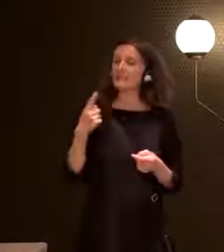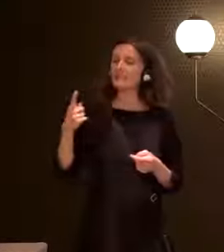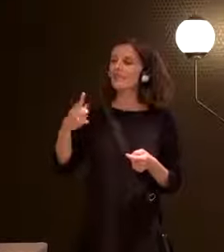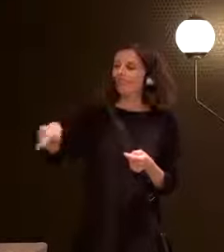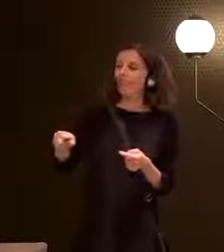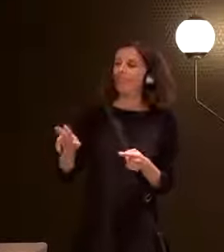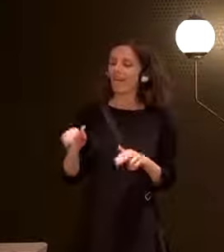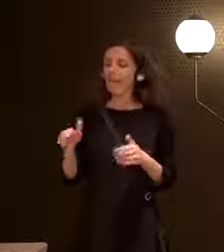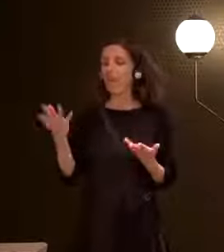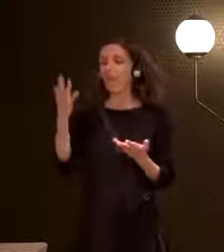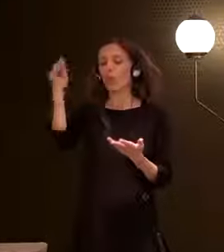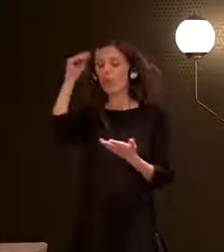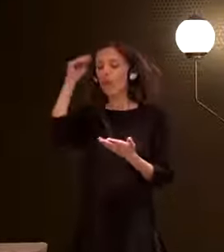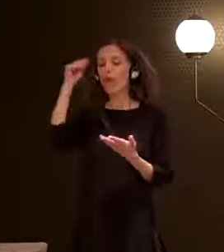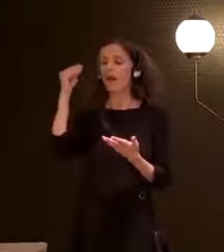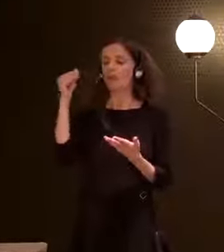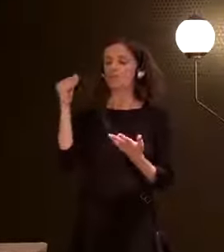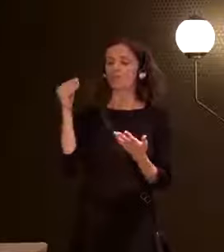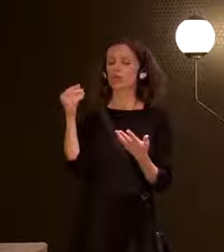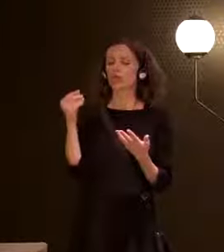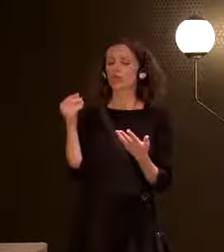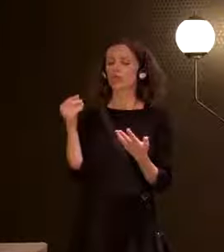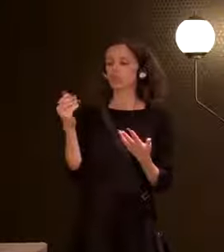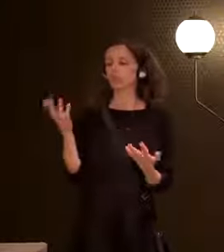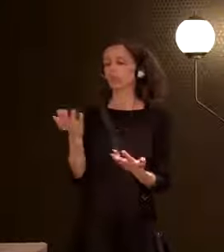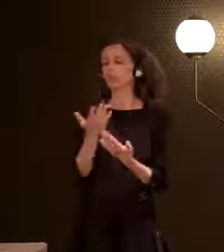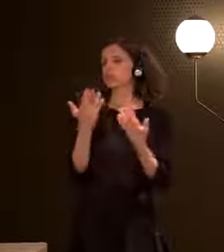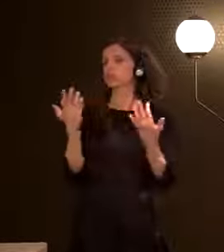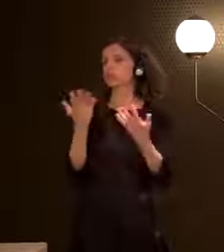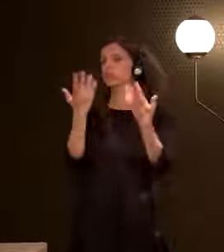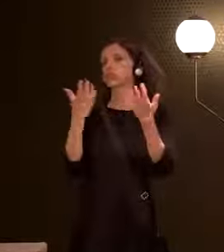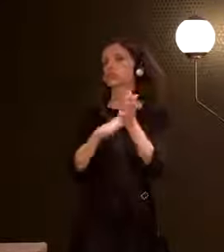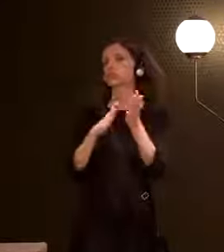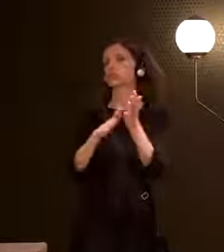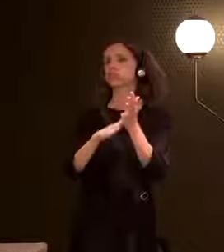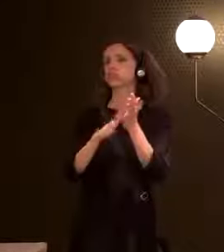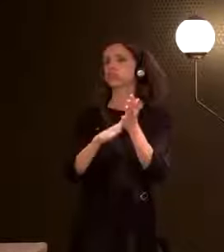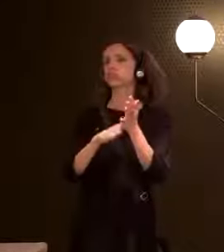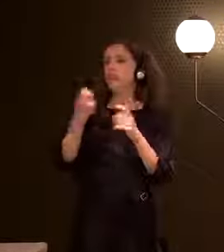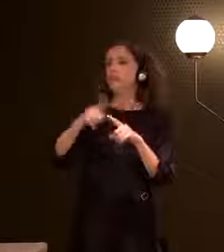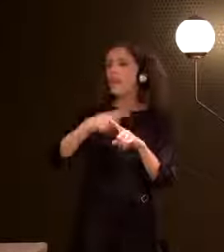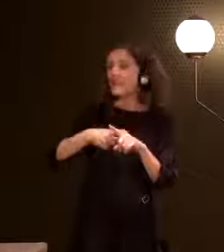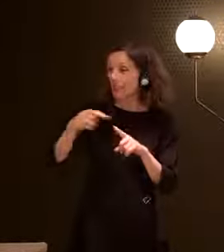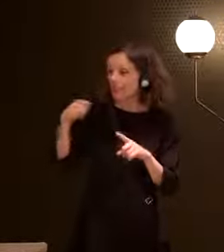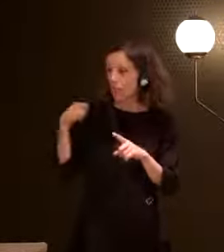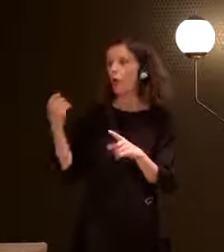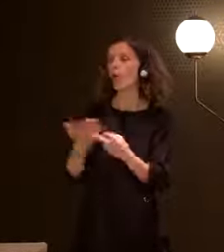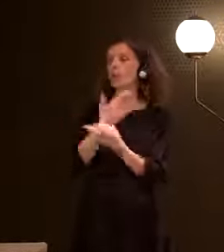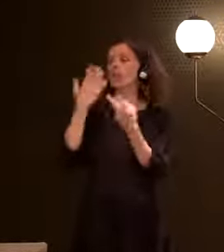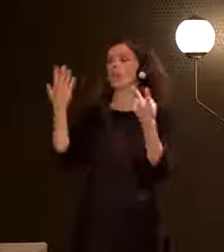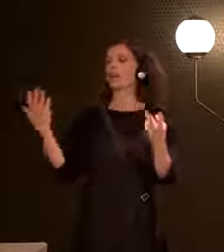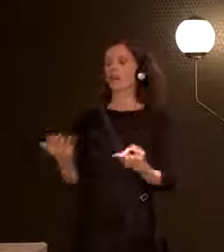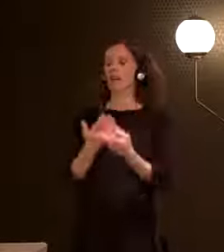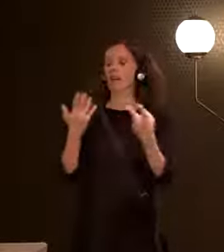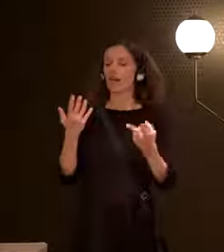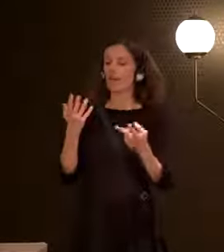language, and spelling. And you can, at first, if you're working with young learners, you can ask them